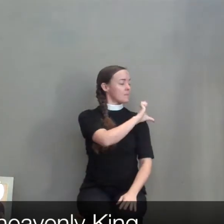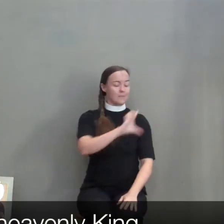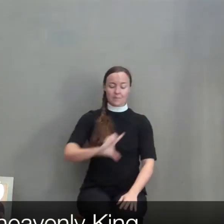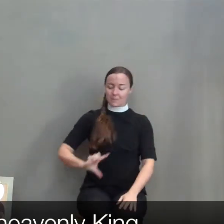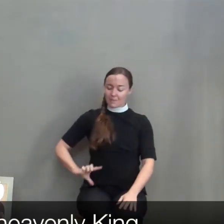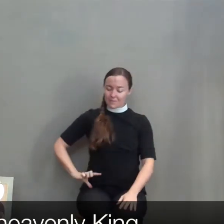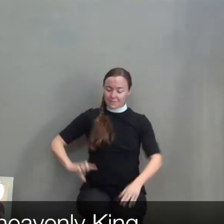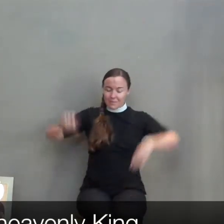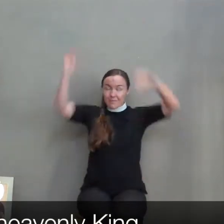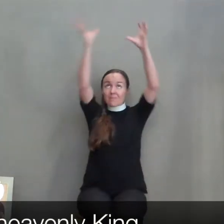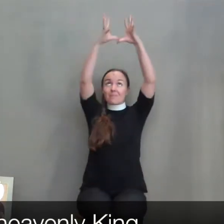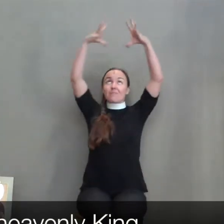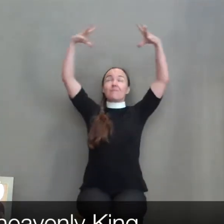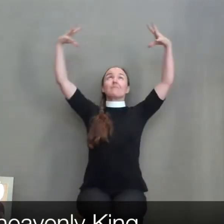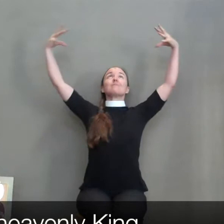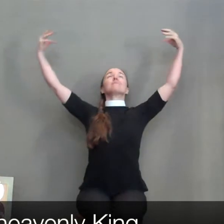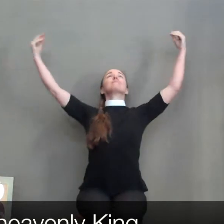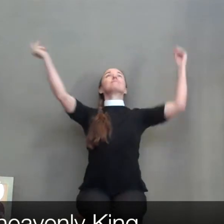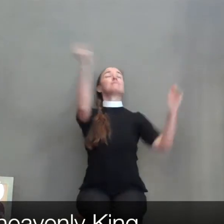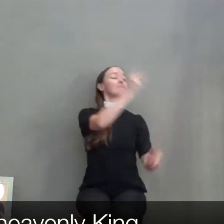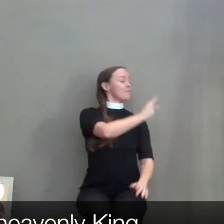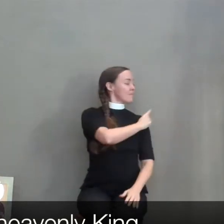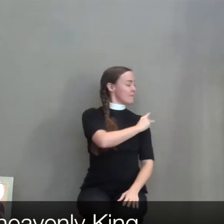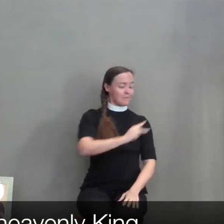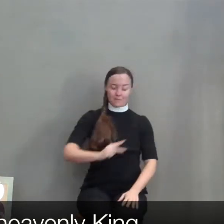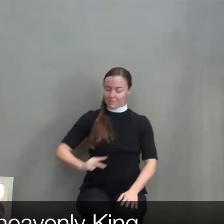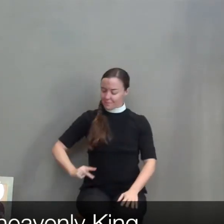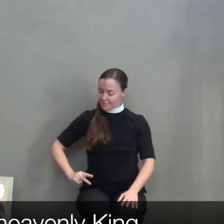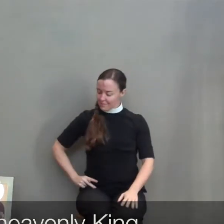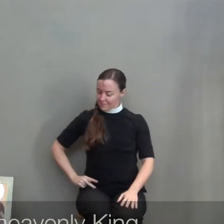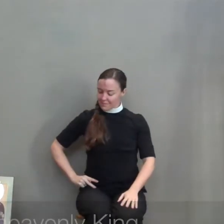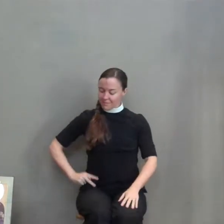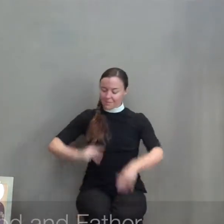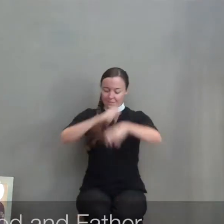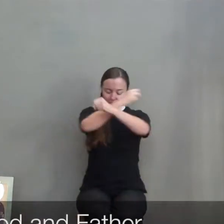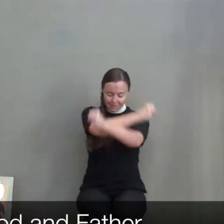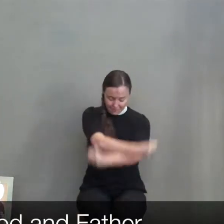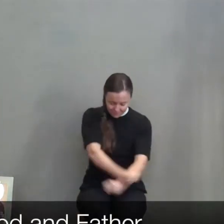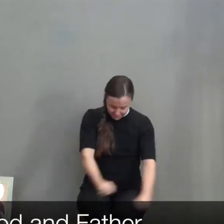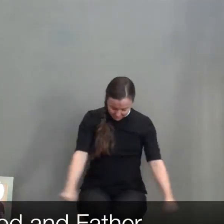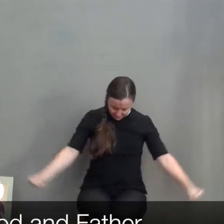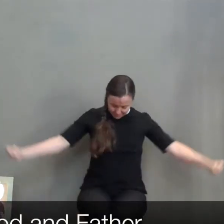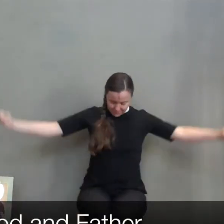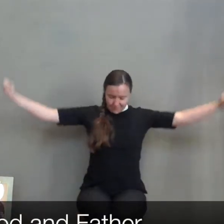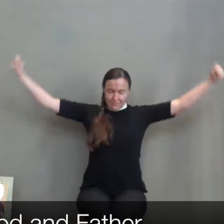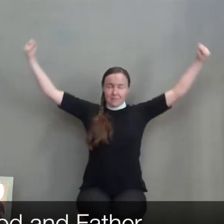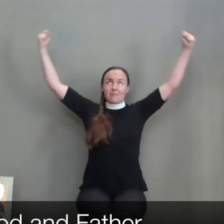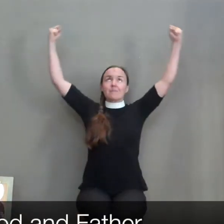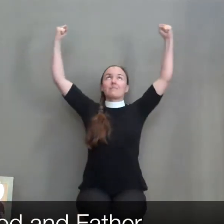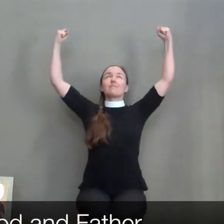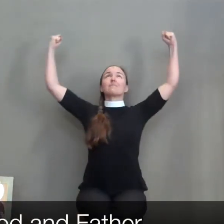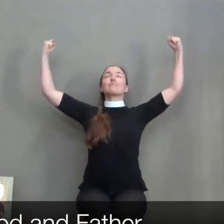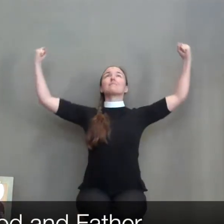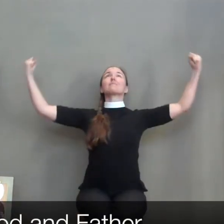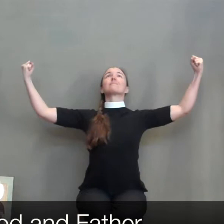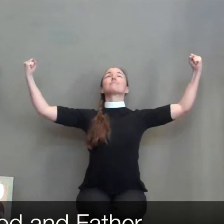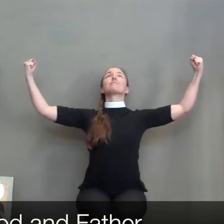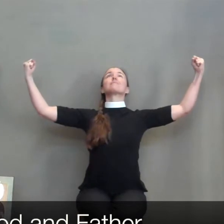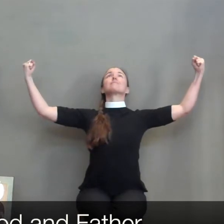Lord God, heavenly King, almighty God and